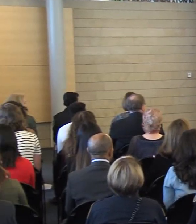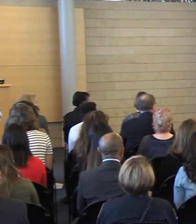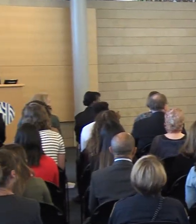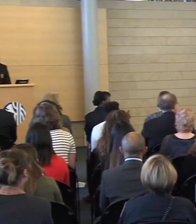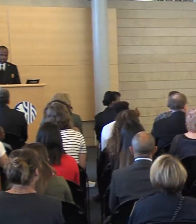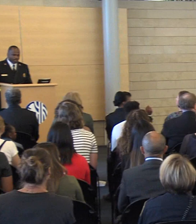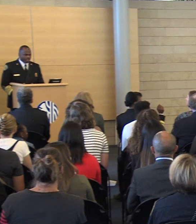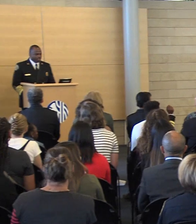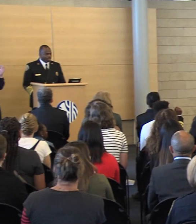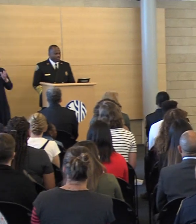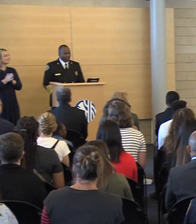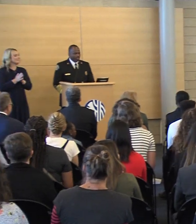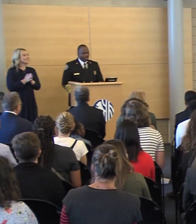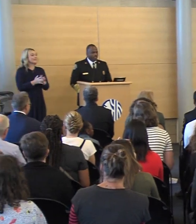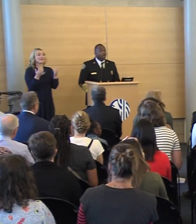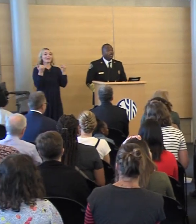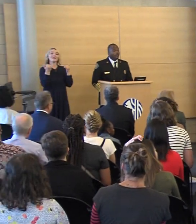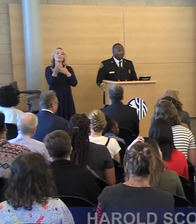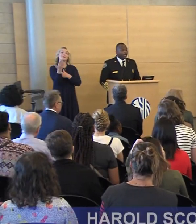So